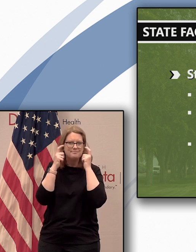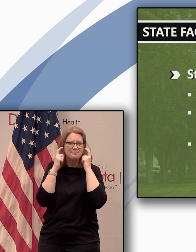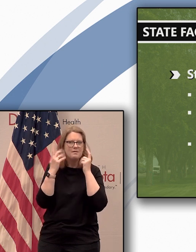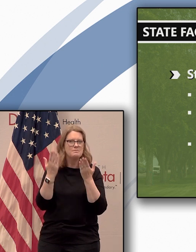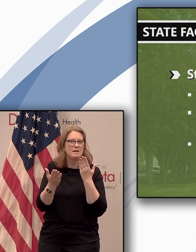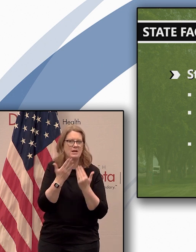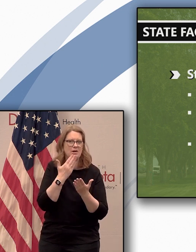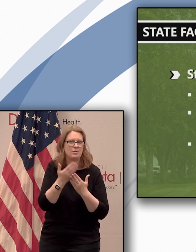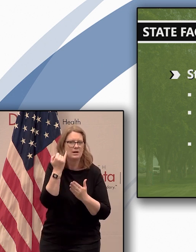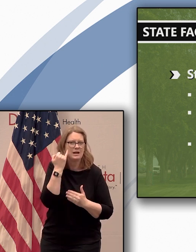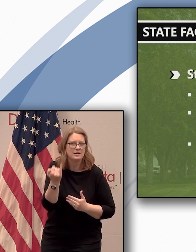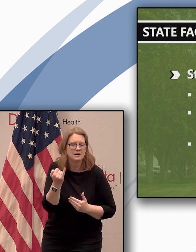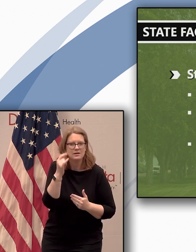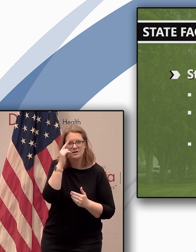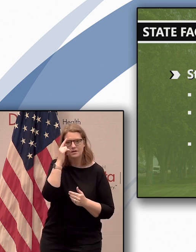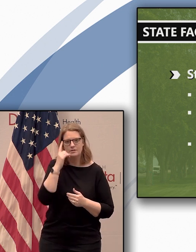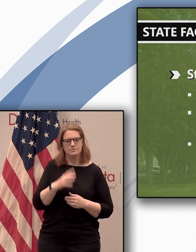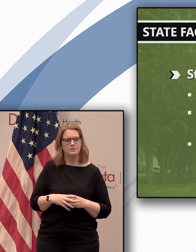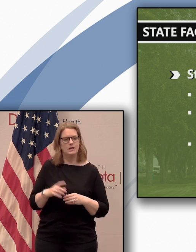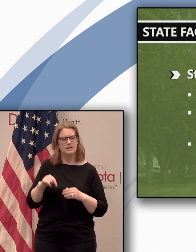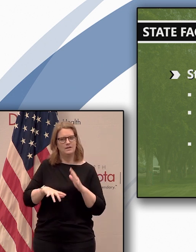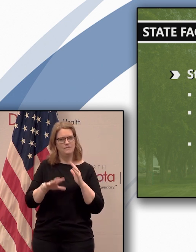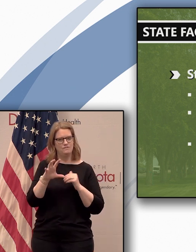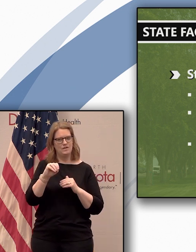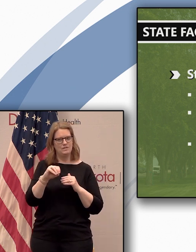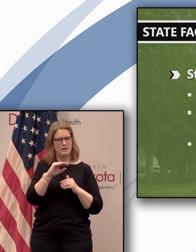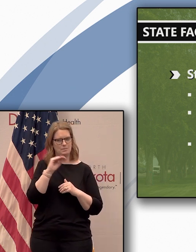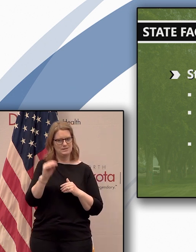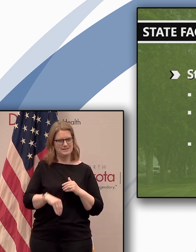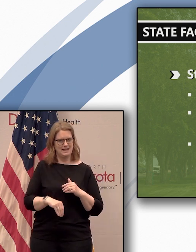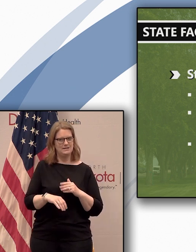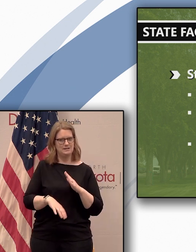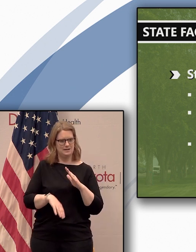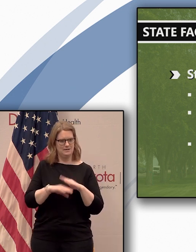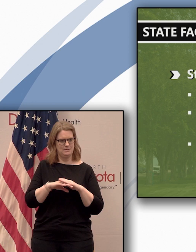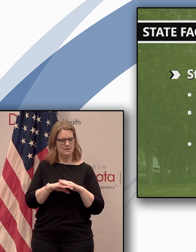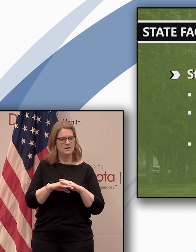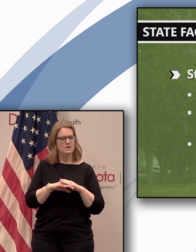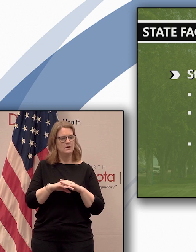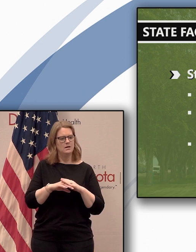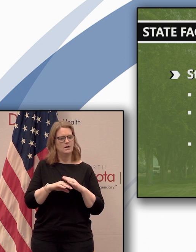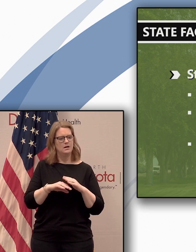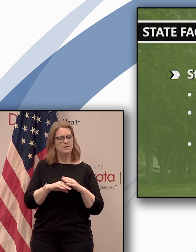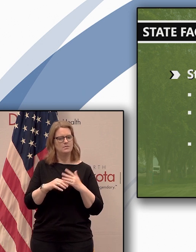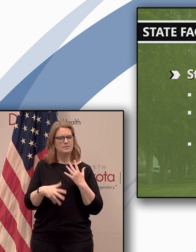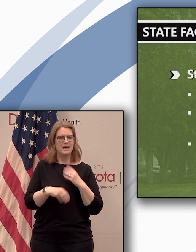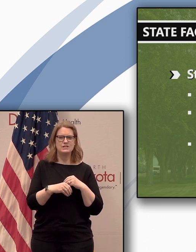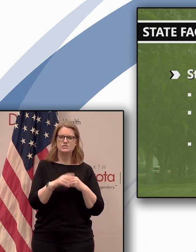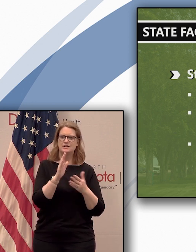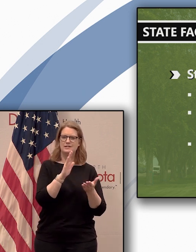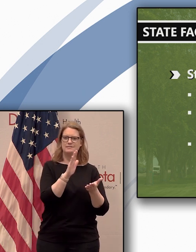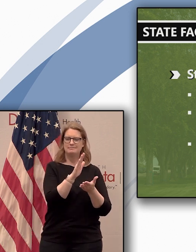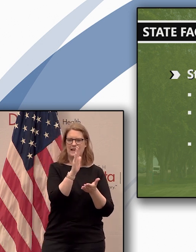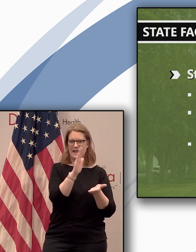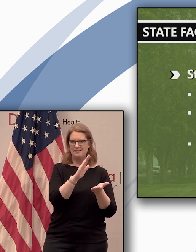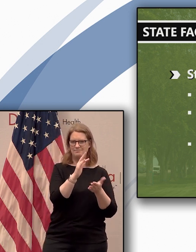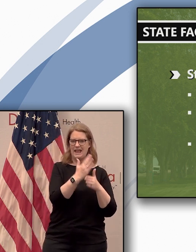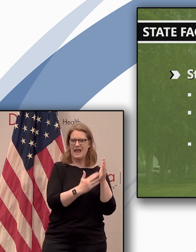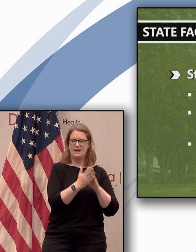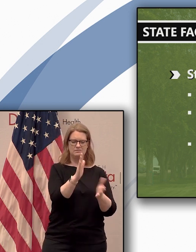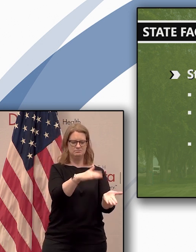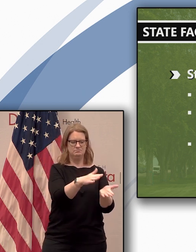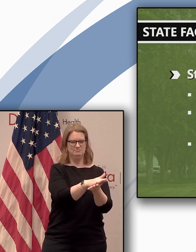to a 50% capacity to limit close contact. Extra hand sanitation stations will be set